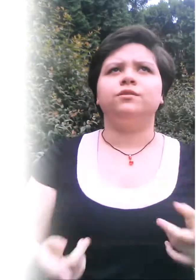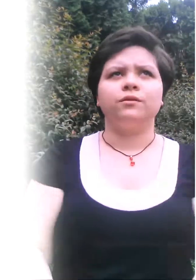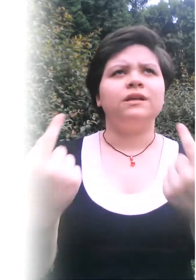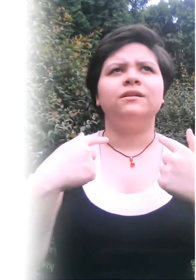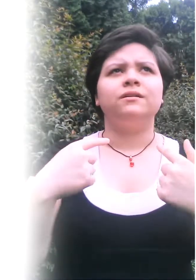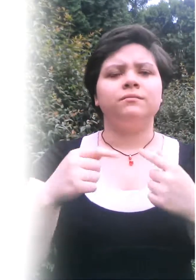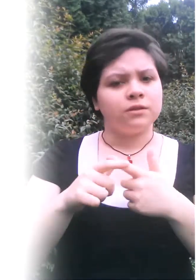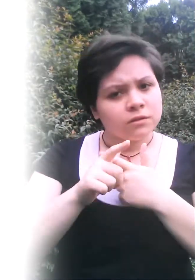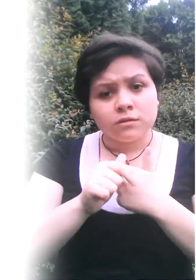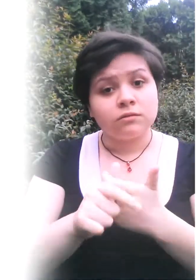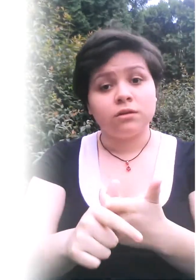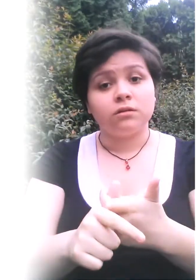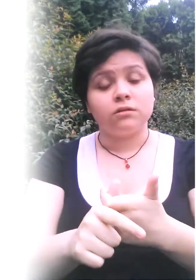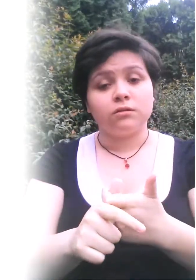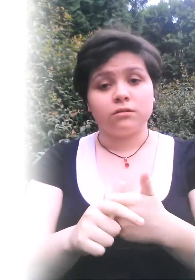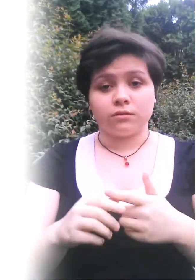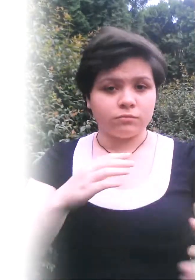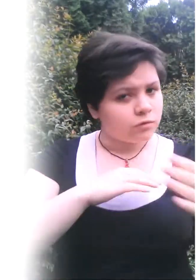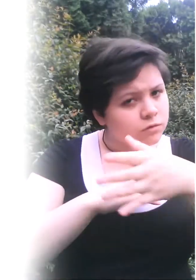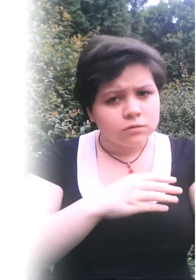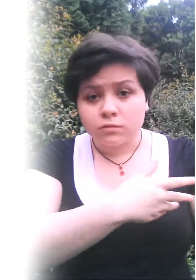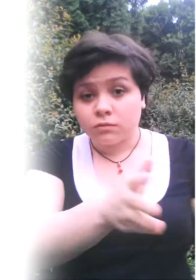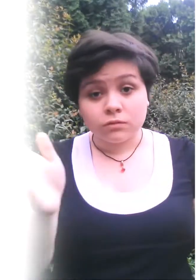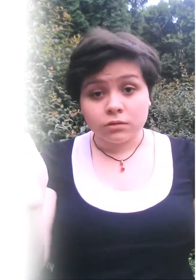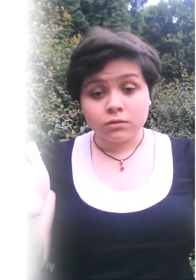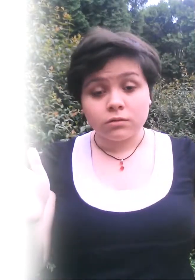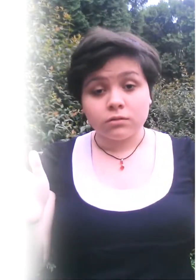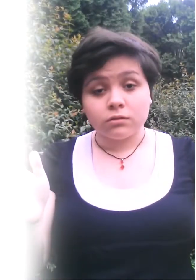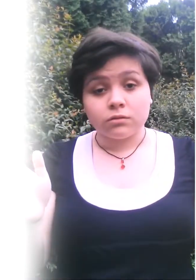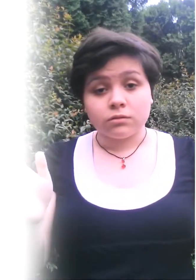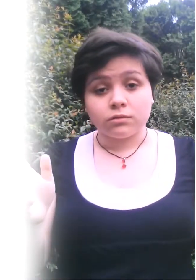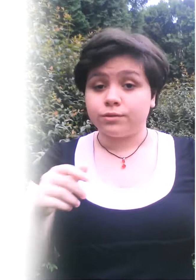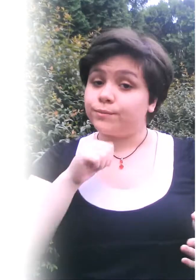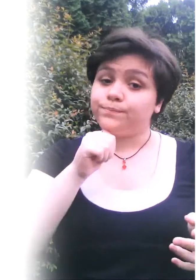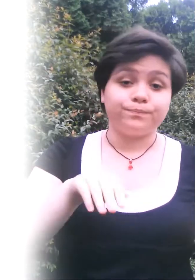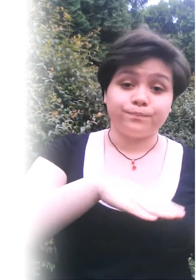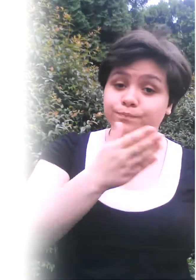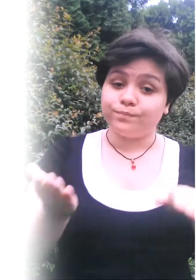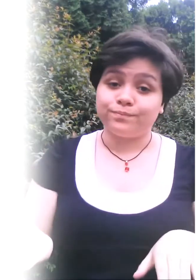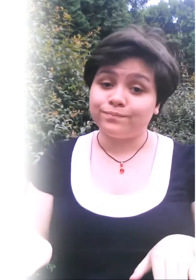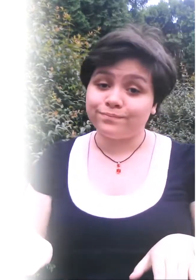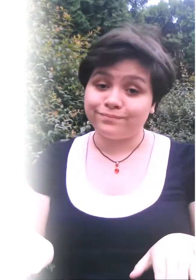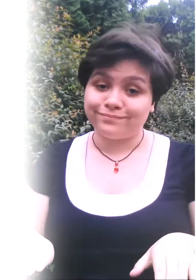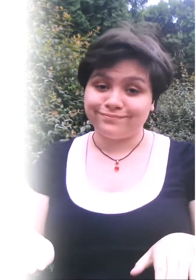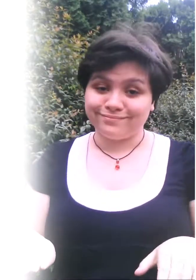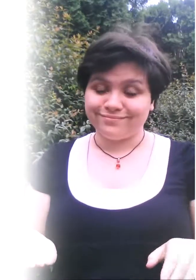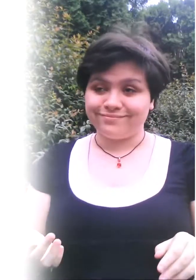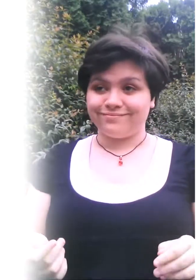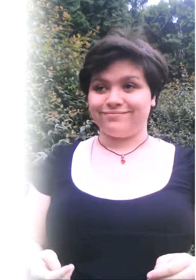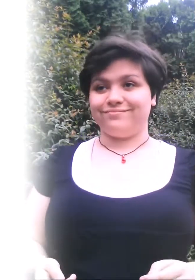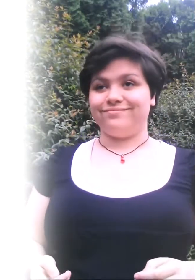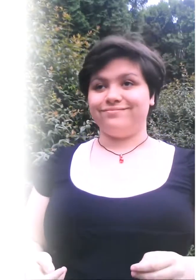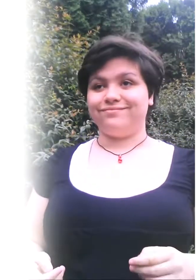Then the first snow came and she ran out to brush the snow away so it wouldn't